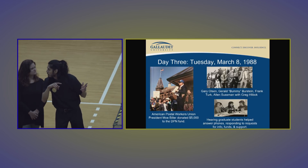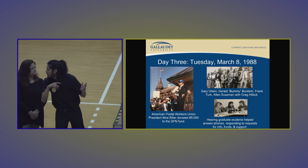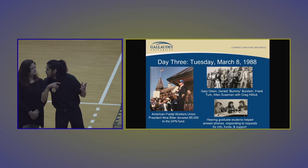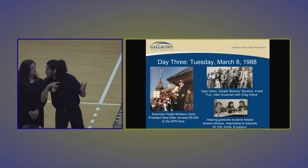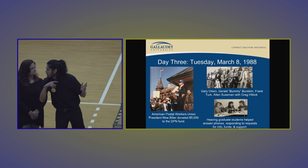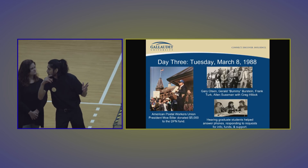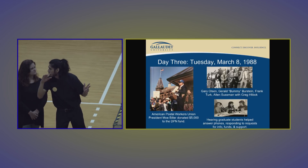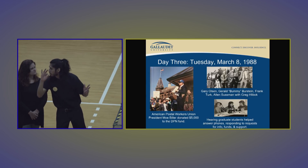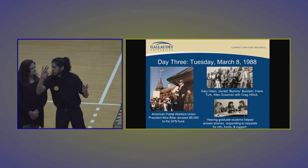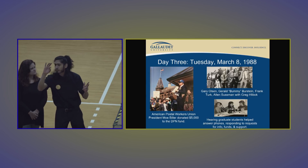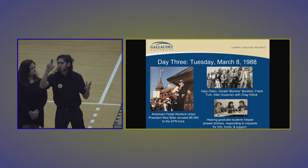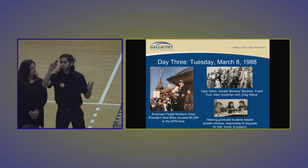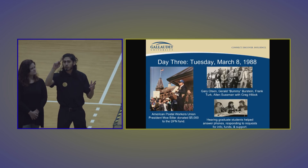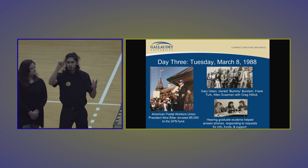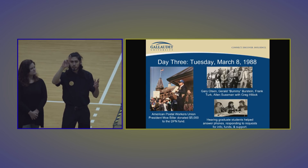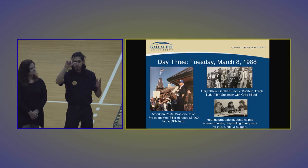Bummy, Bernstein,